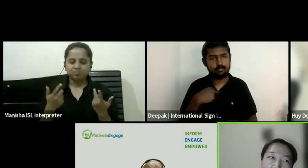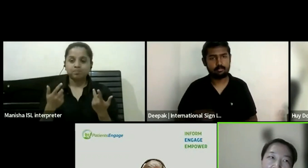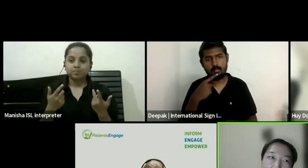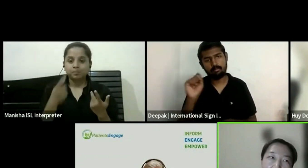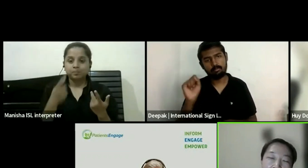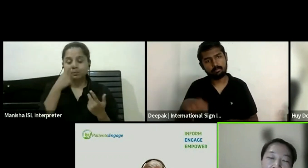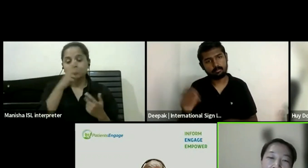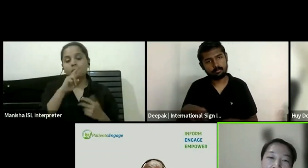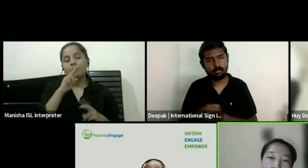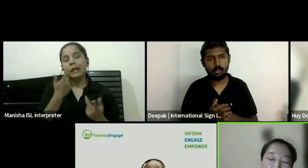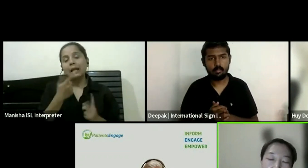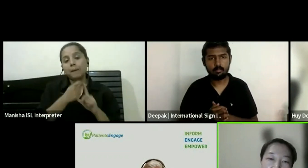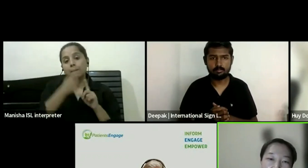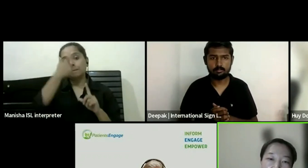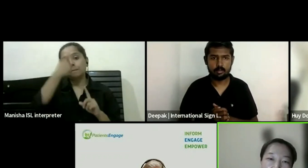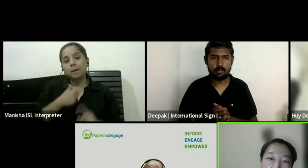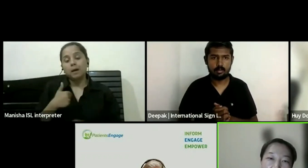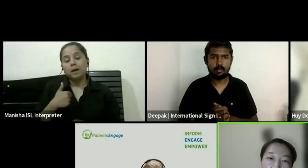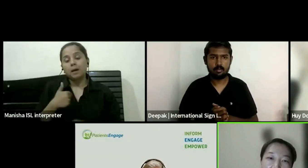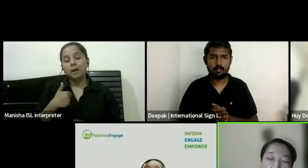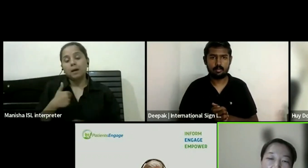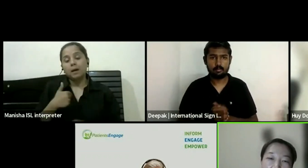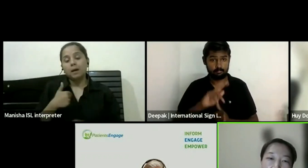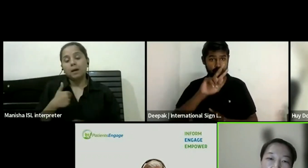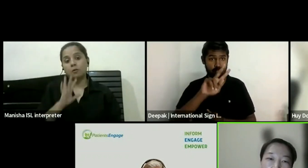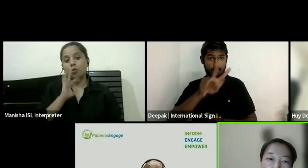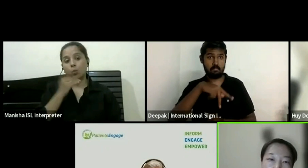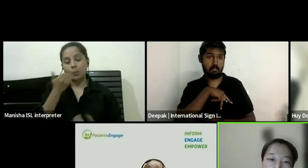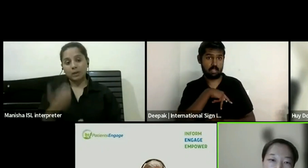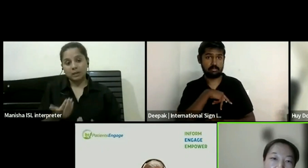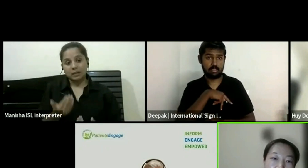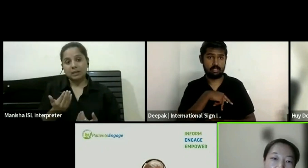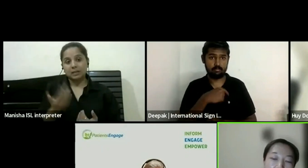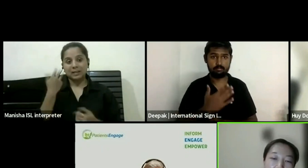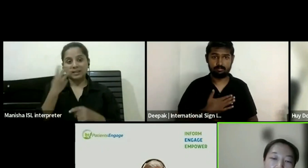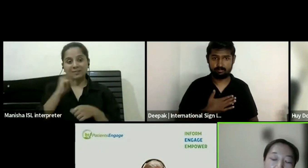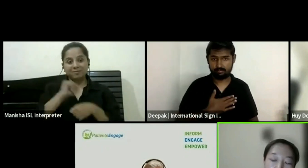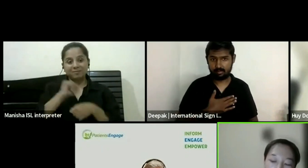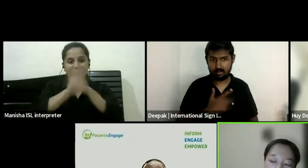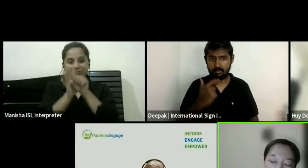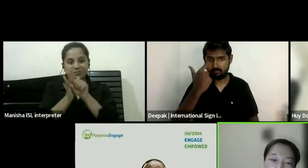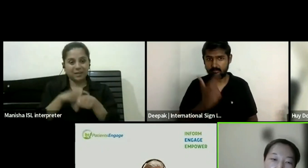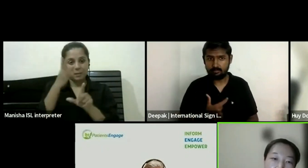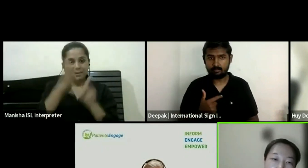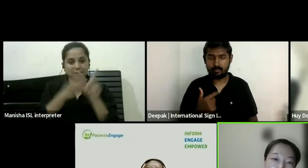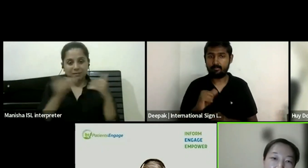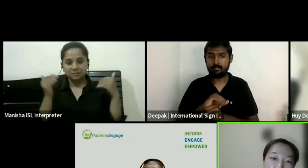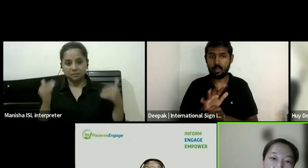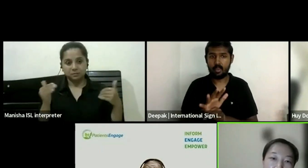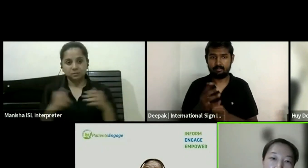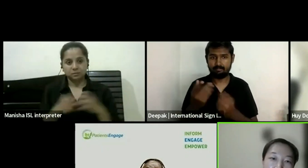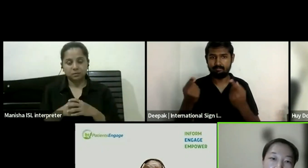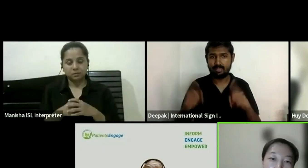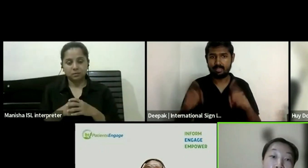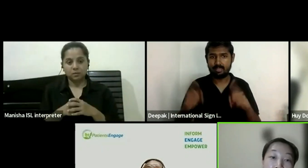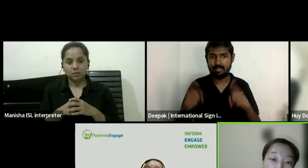Personally, I feel, especially these years, for the first, there is higher